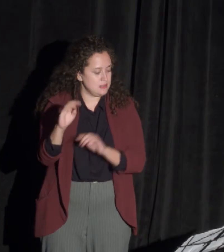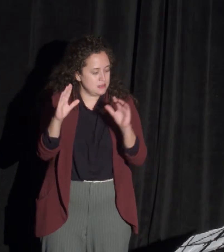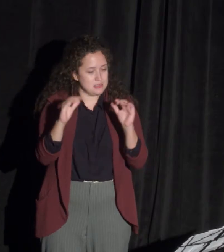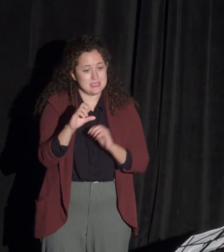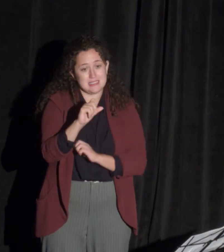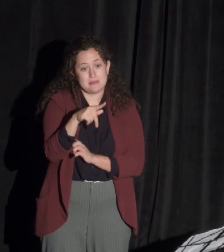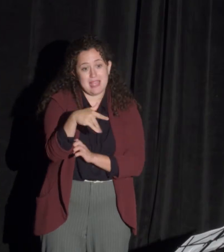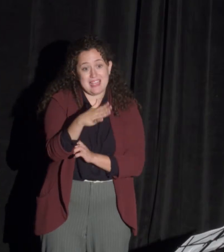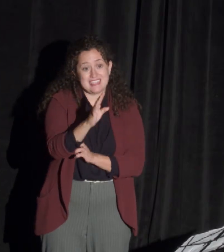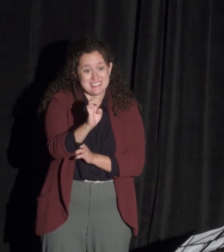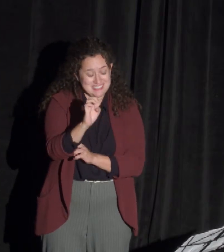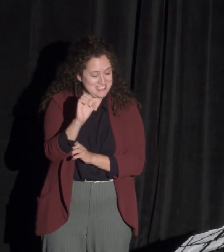screenplay